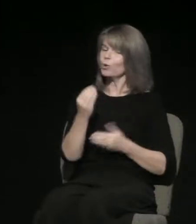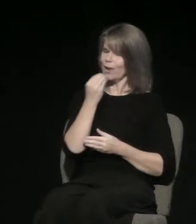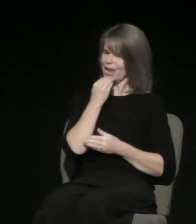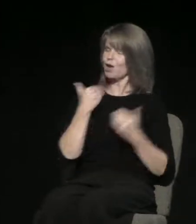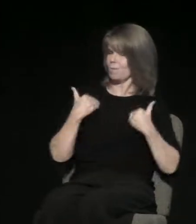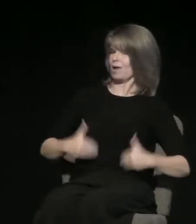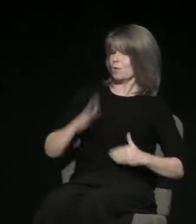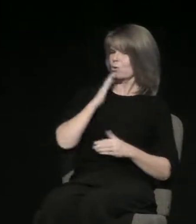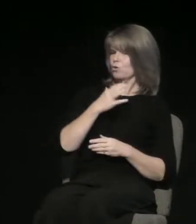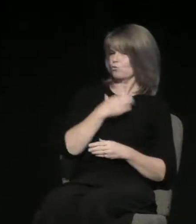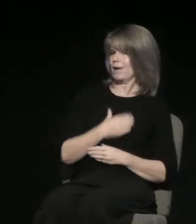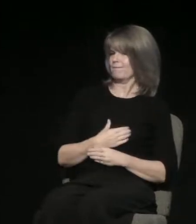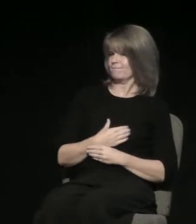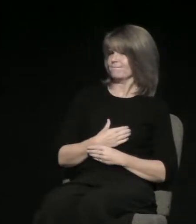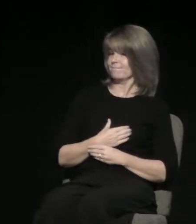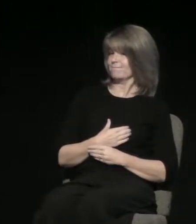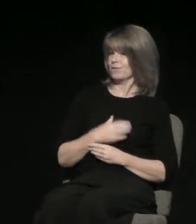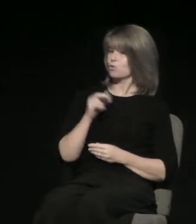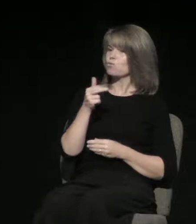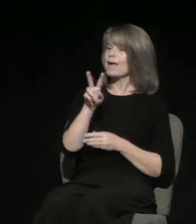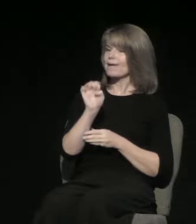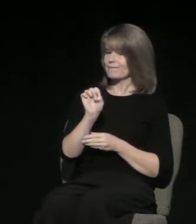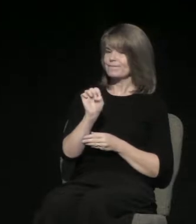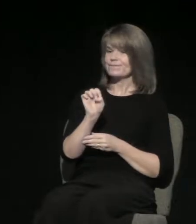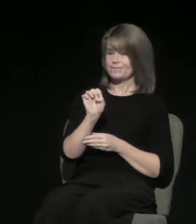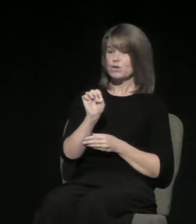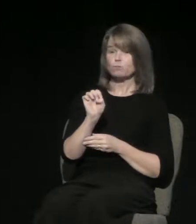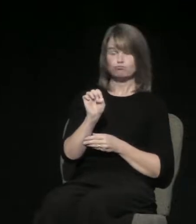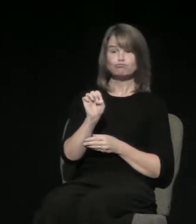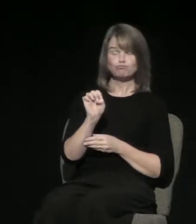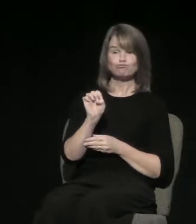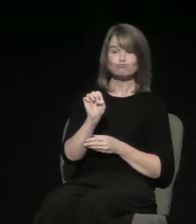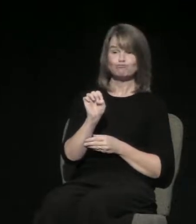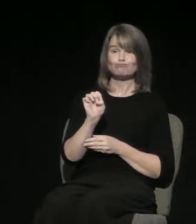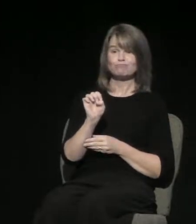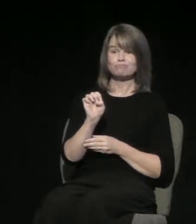Your body Will begin To crave What you Eat